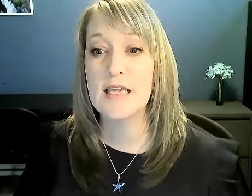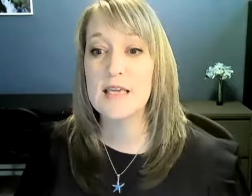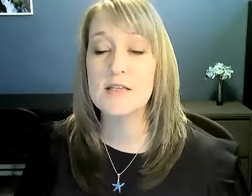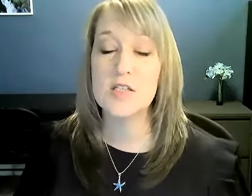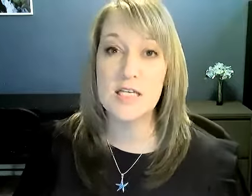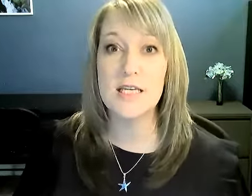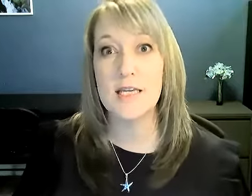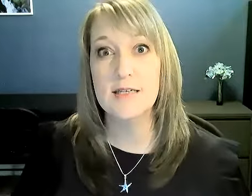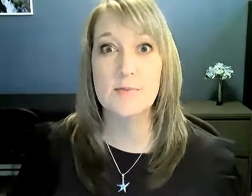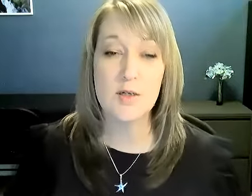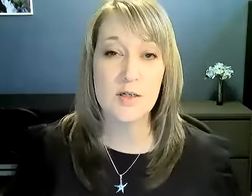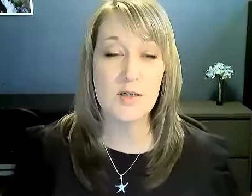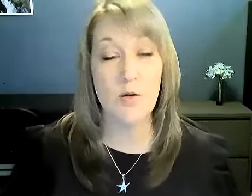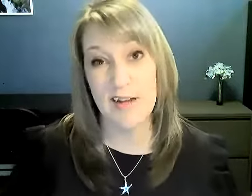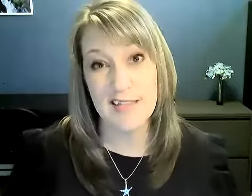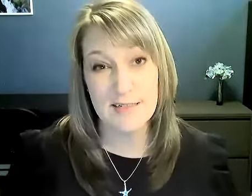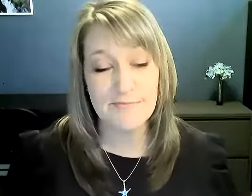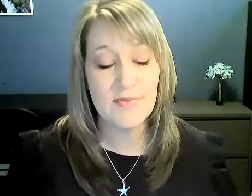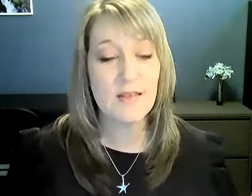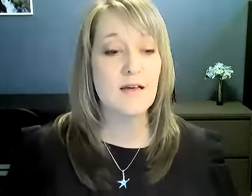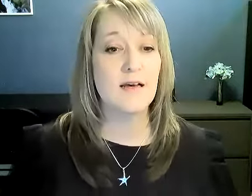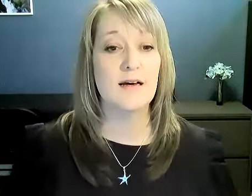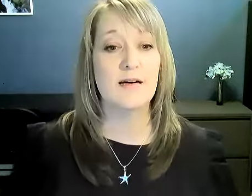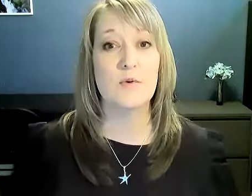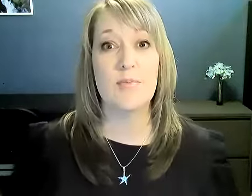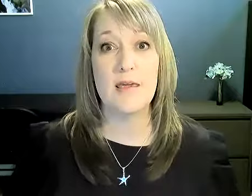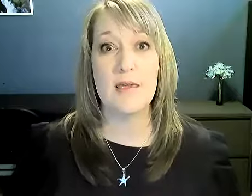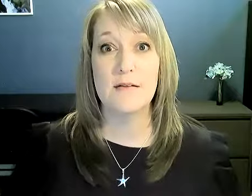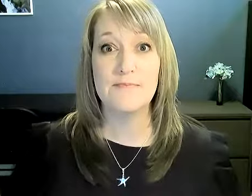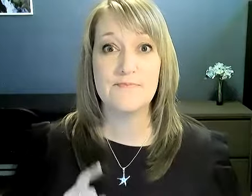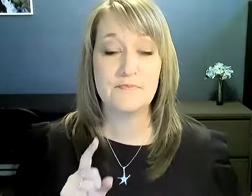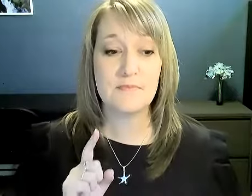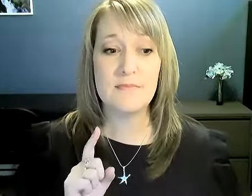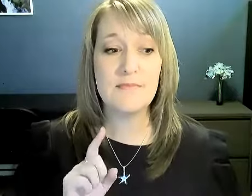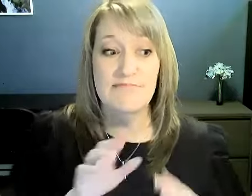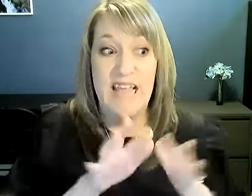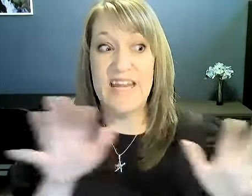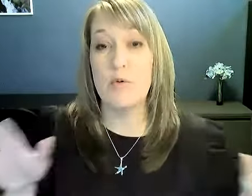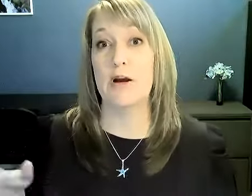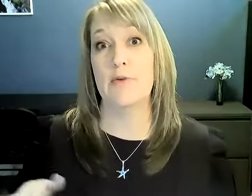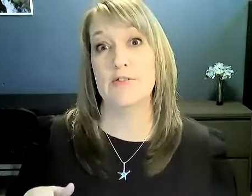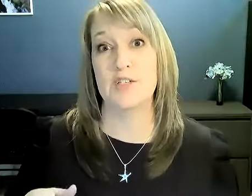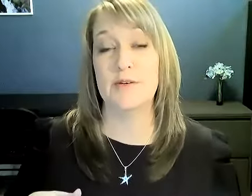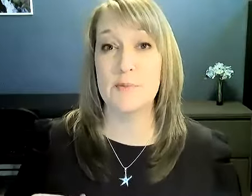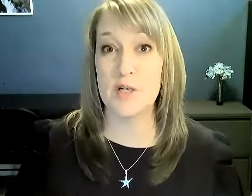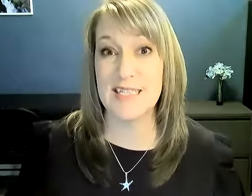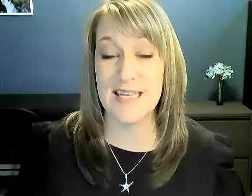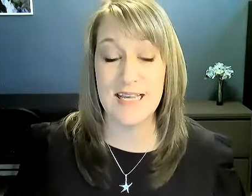He, she, him, her, or it will be anywhere around you. If the person